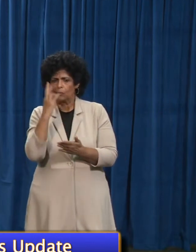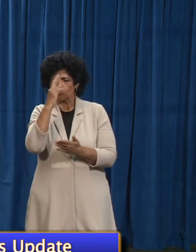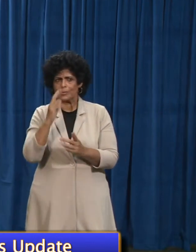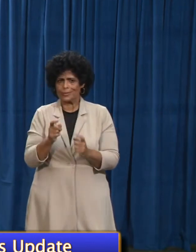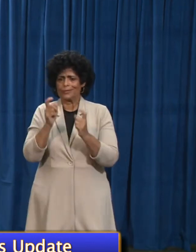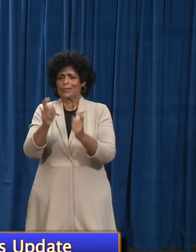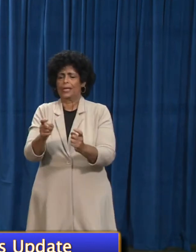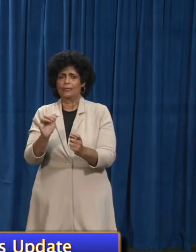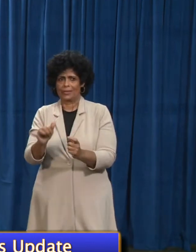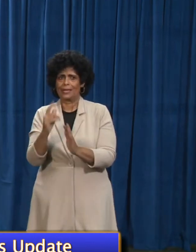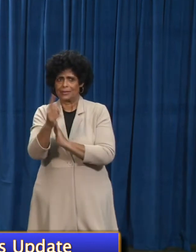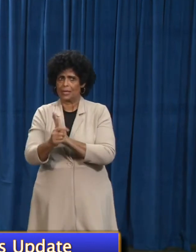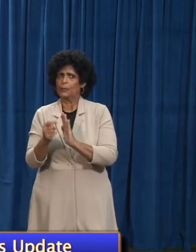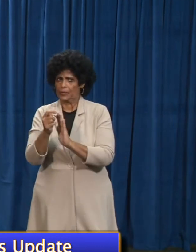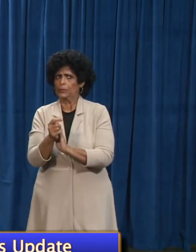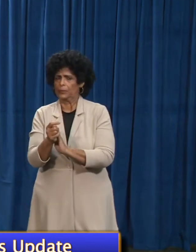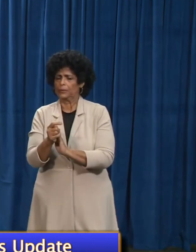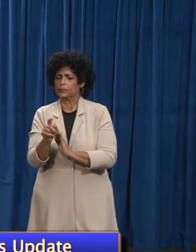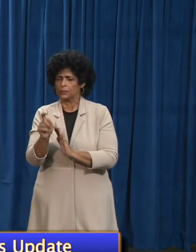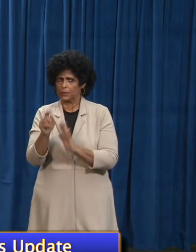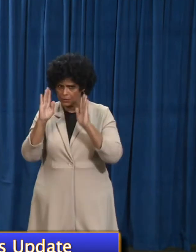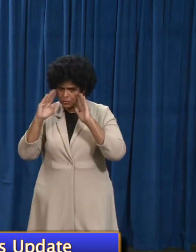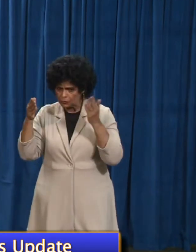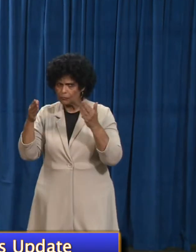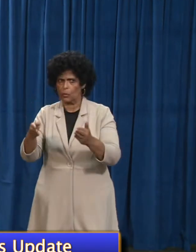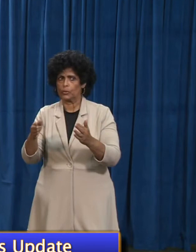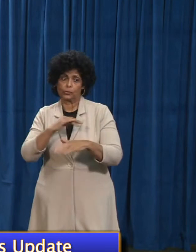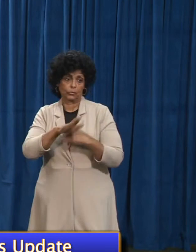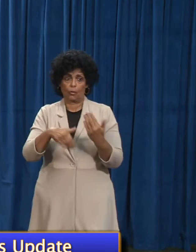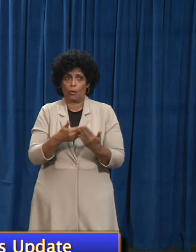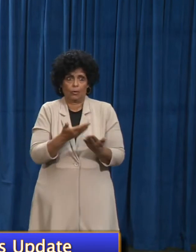Delta, and that's where we dedicated all the resources to. Did